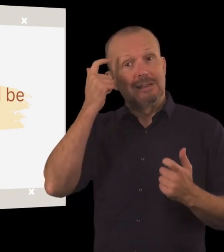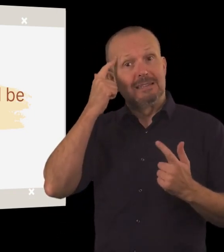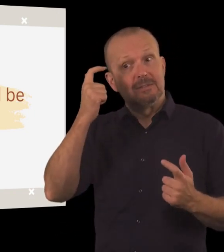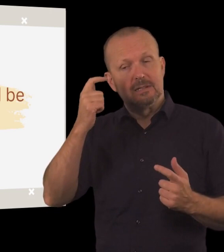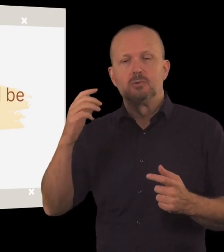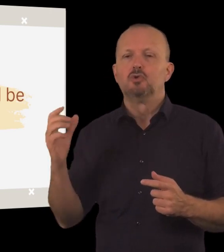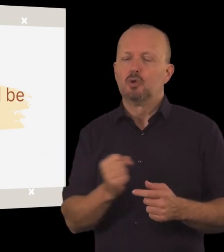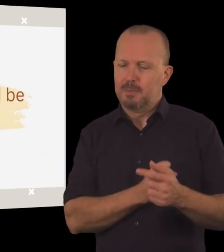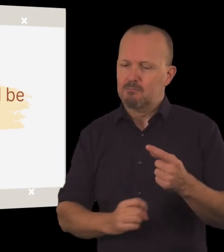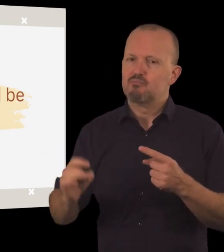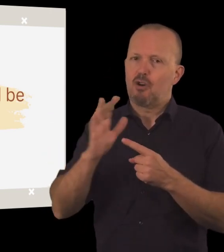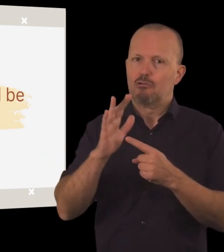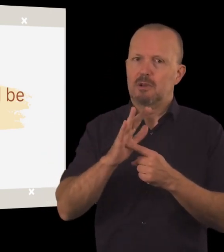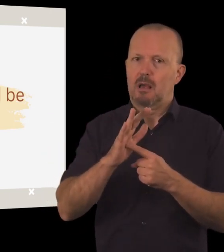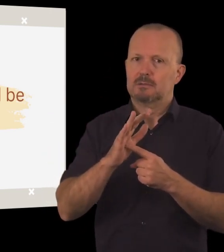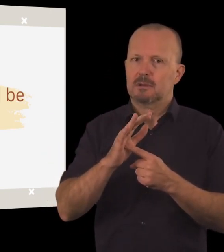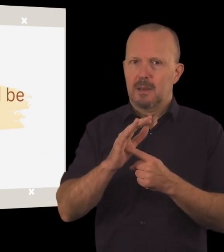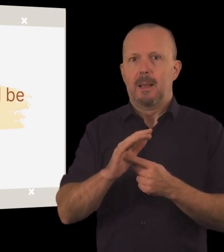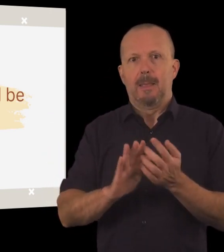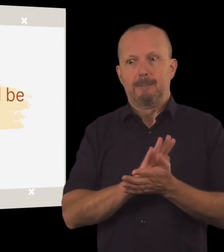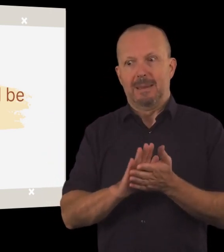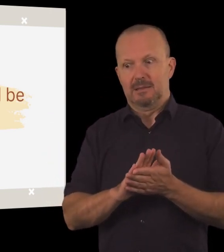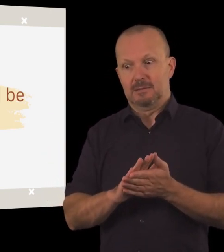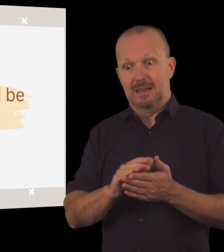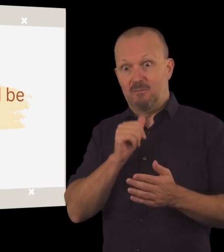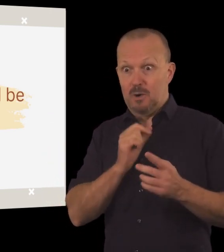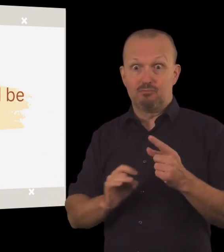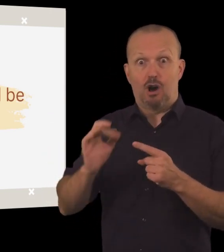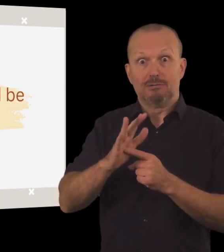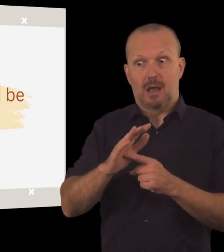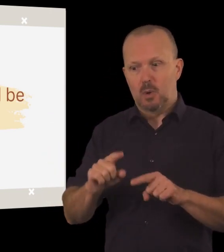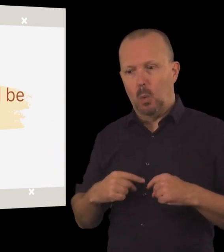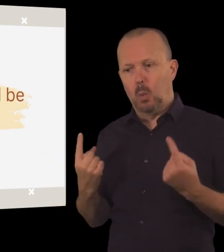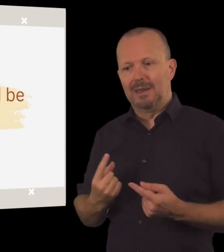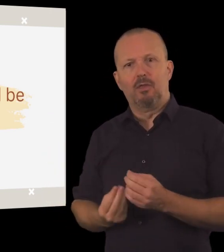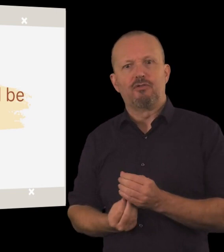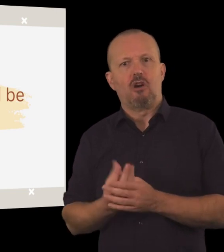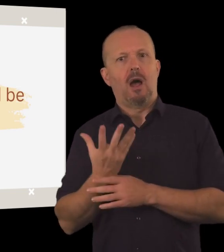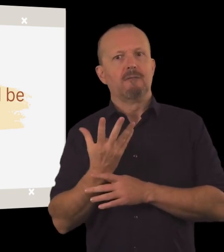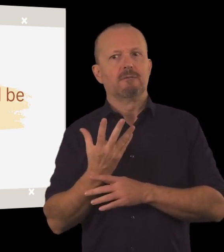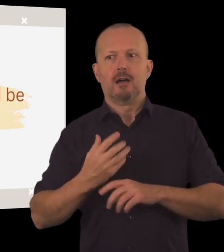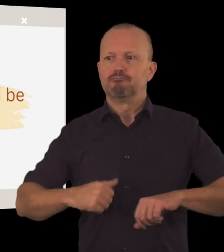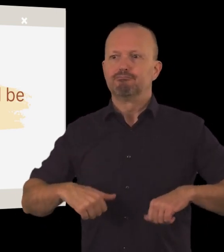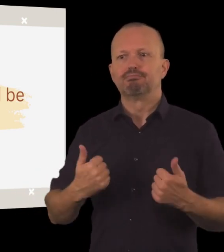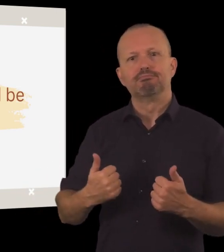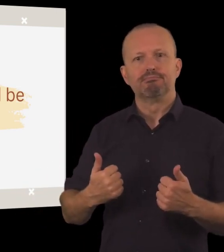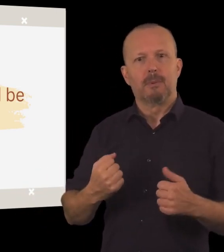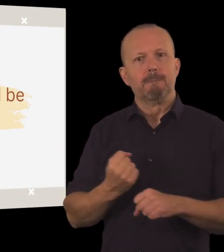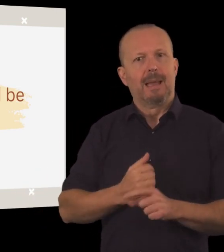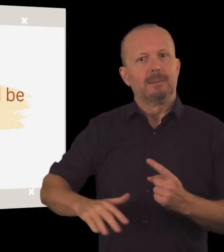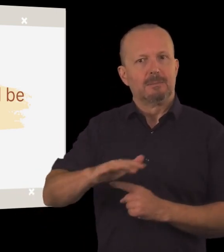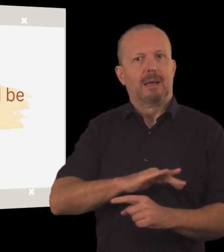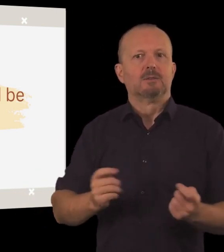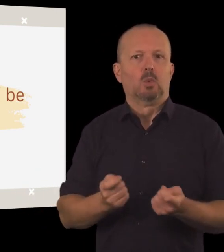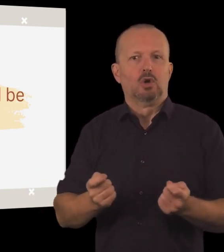of who we are. There is a lot we need to do as an organisation to make sure that art workers are supported